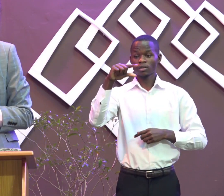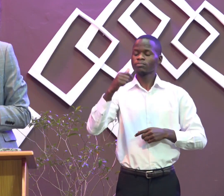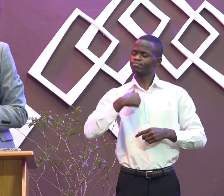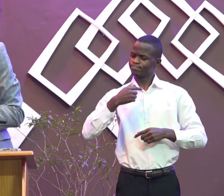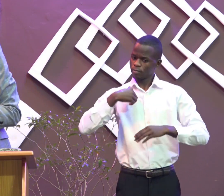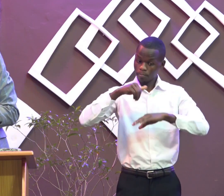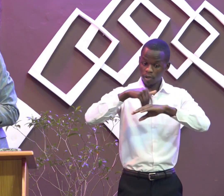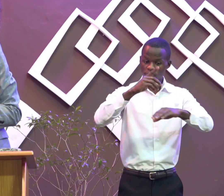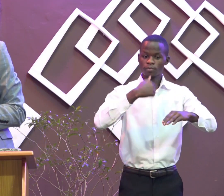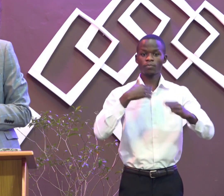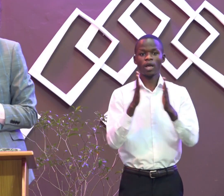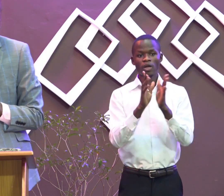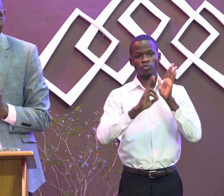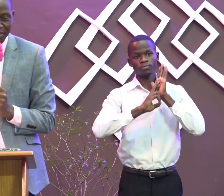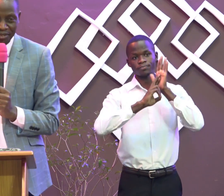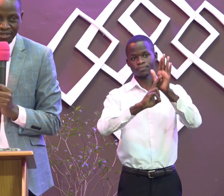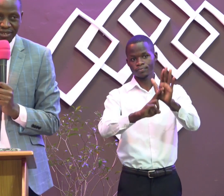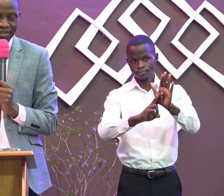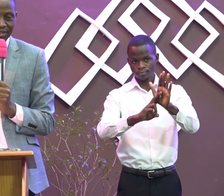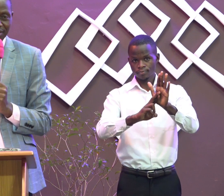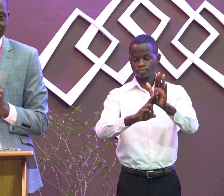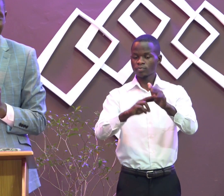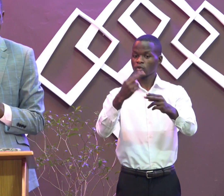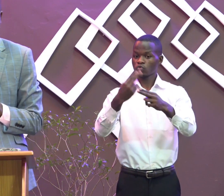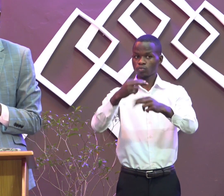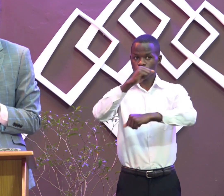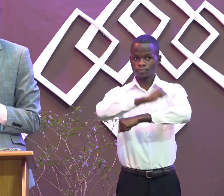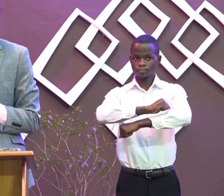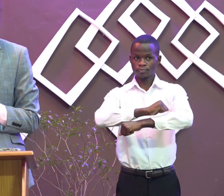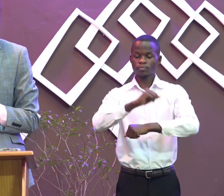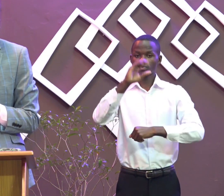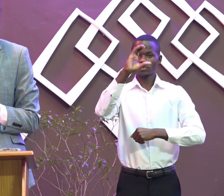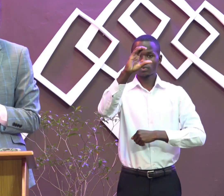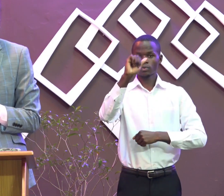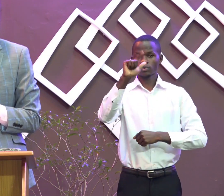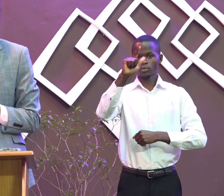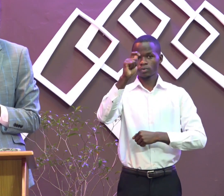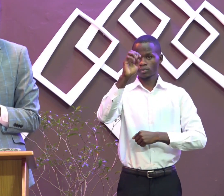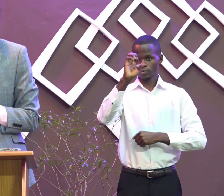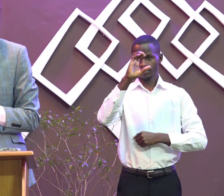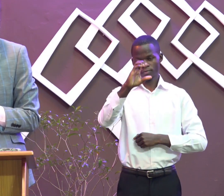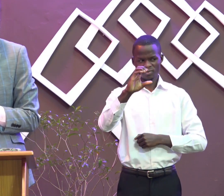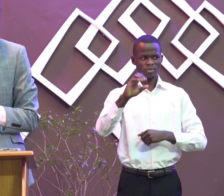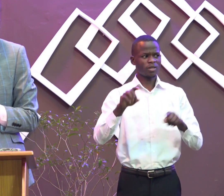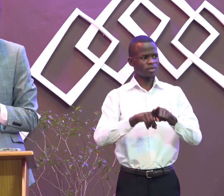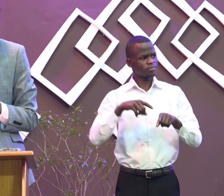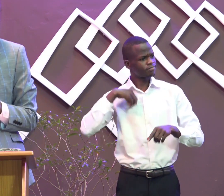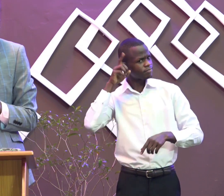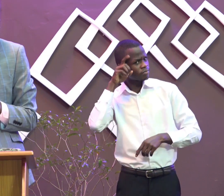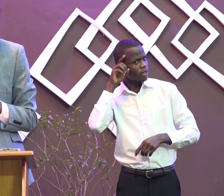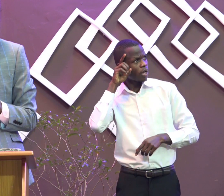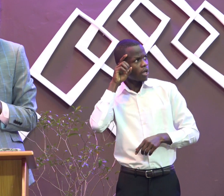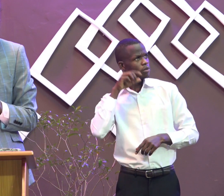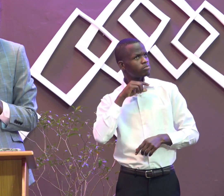the time of his graduation, I was the one that was there at Caltech. Pastor ndozo bete yali iwera. I